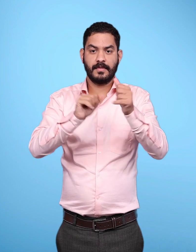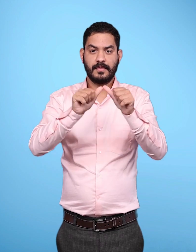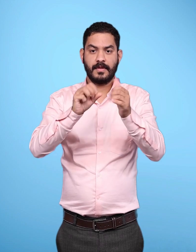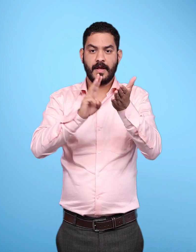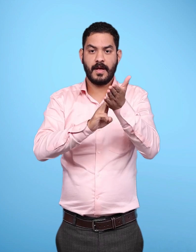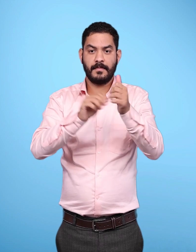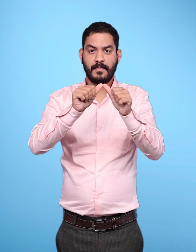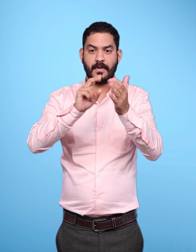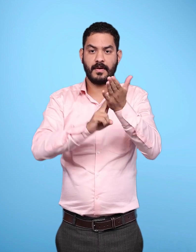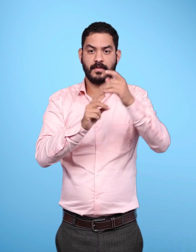Samant,